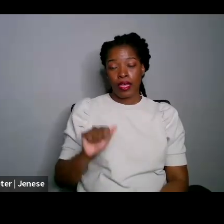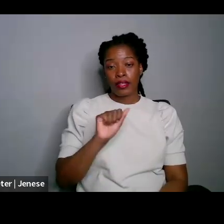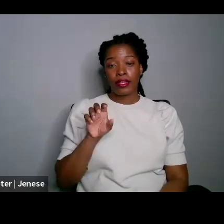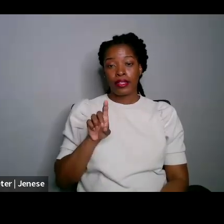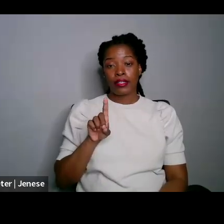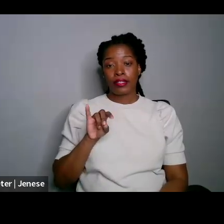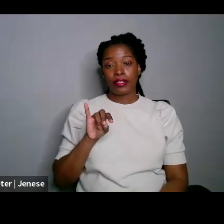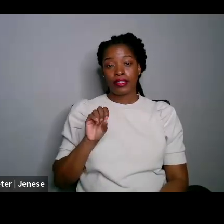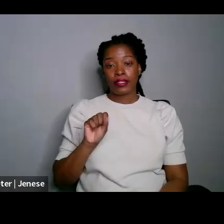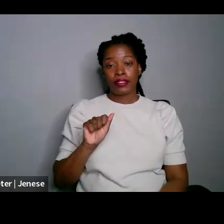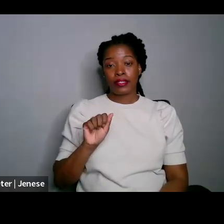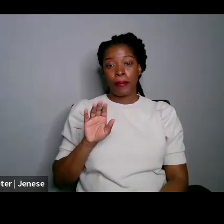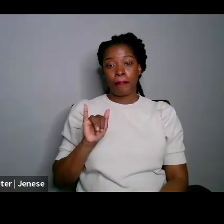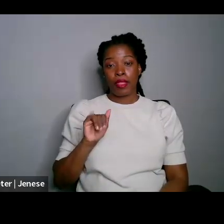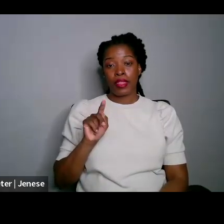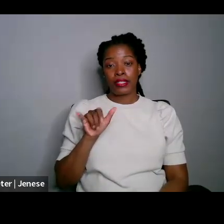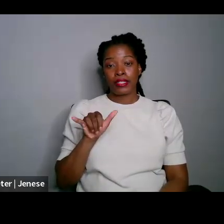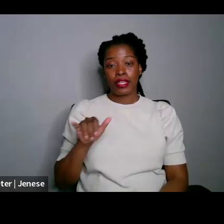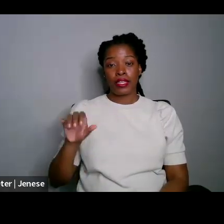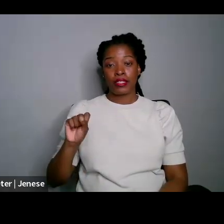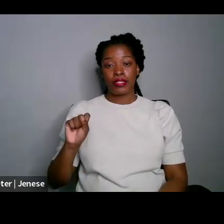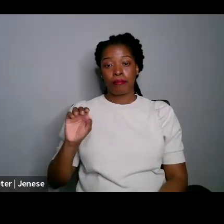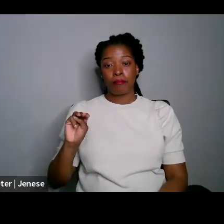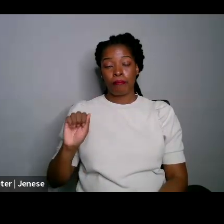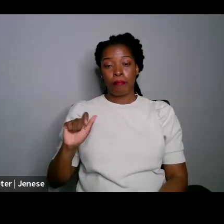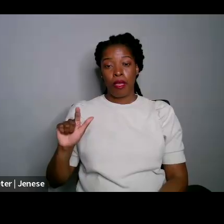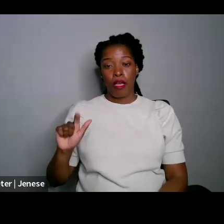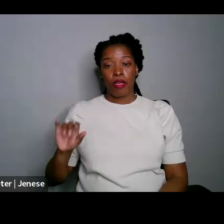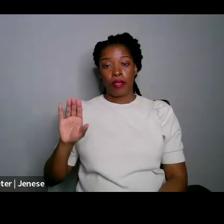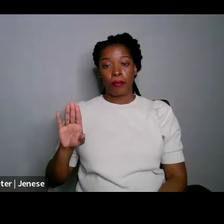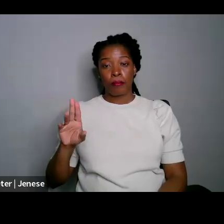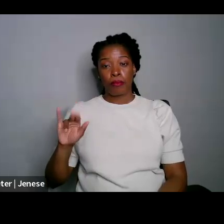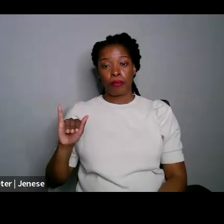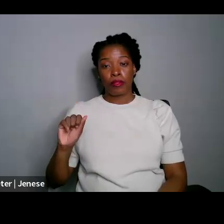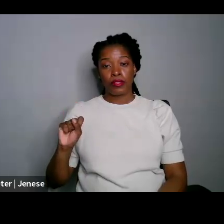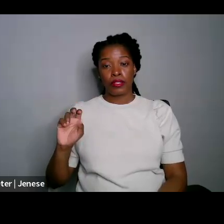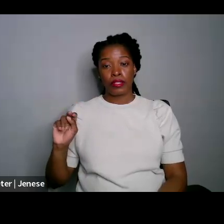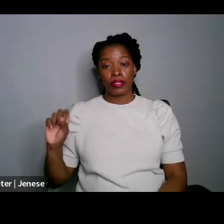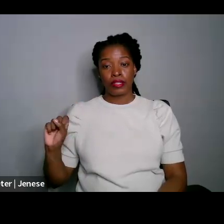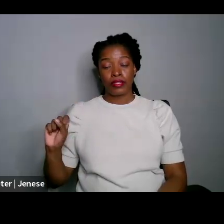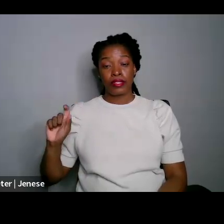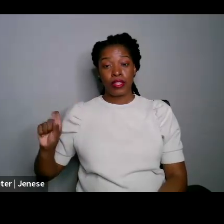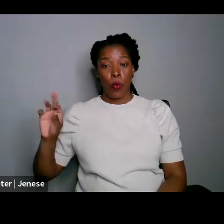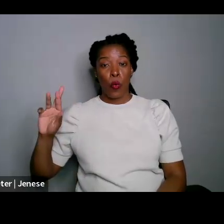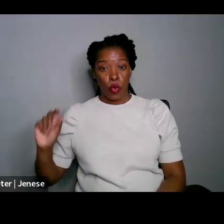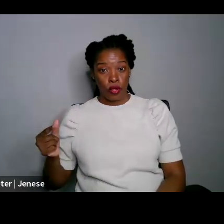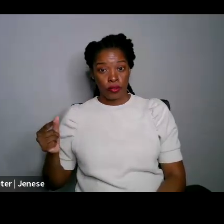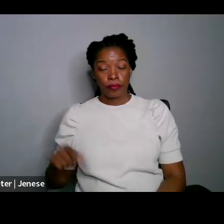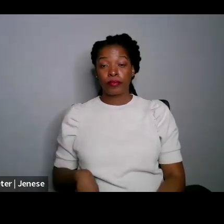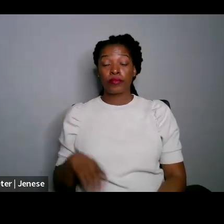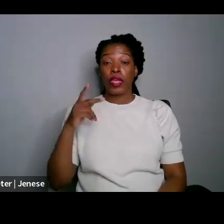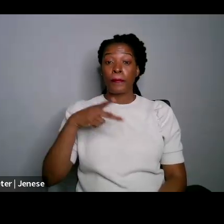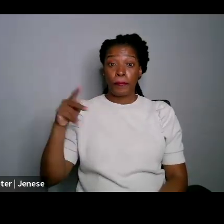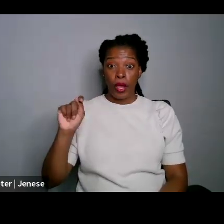info@disabilitysmallbusiness.org for assistance. The slides for the session can be found by clicking on the session of the live events page